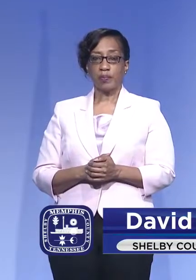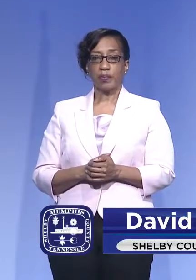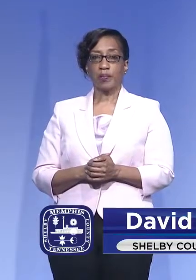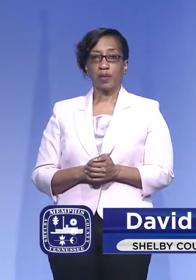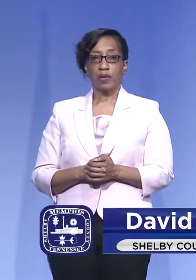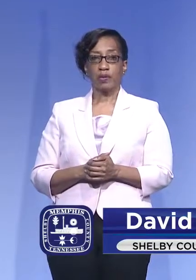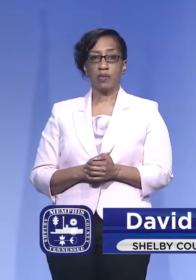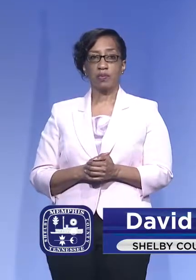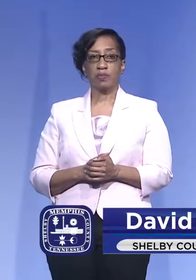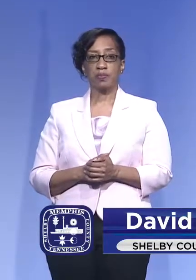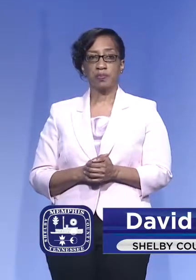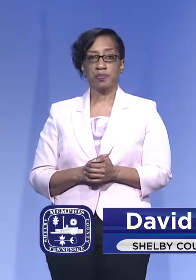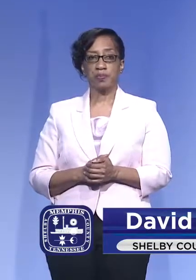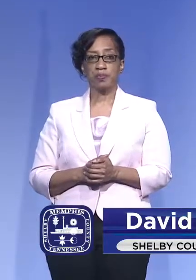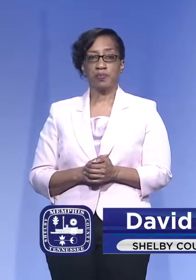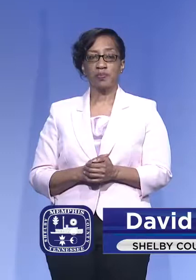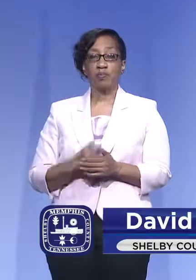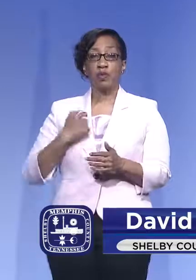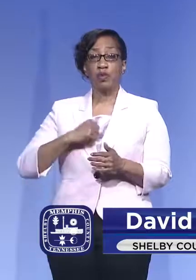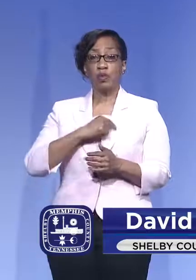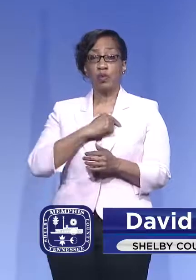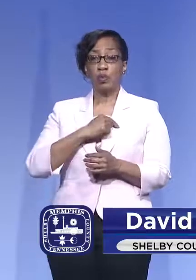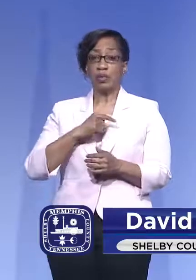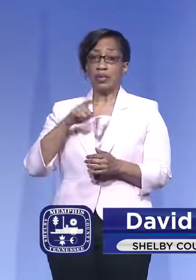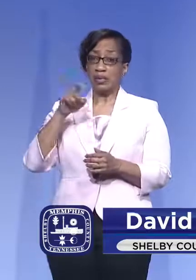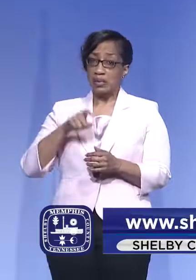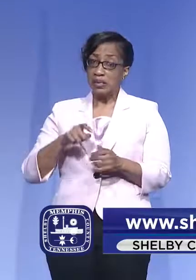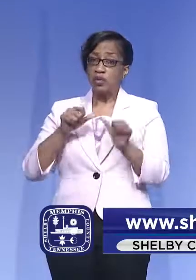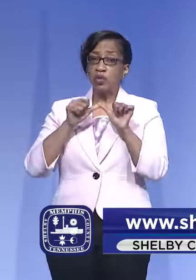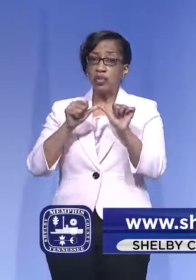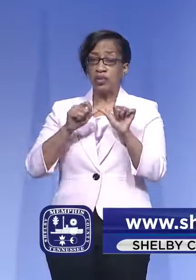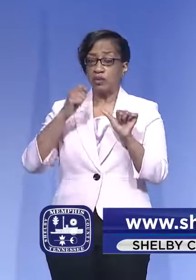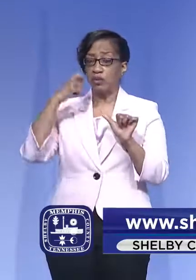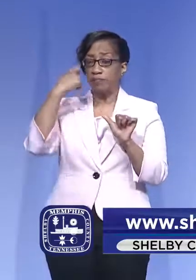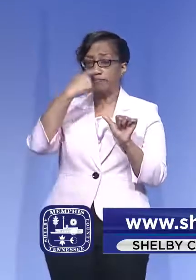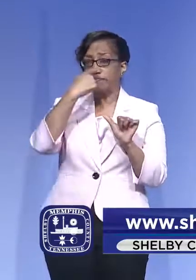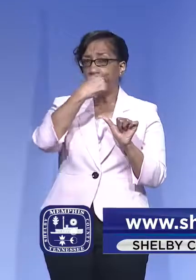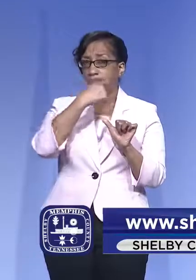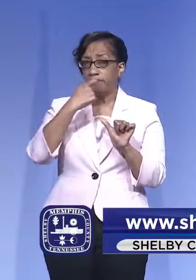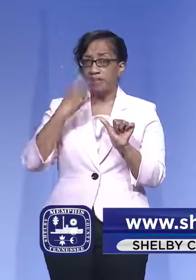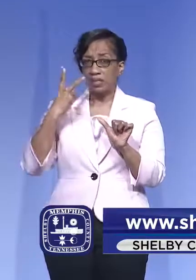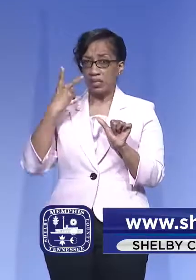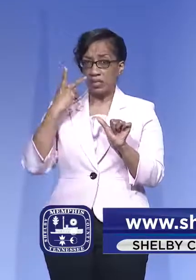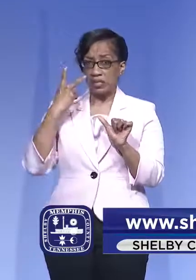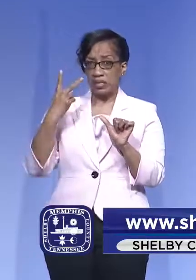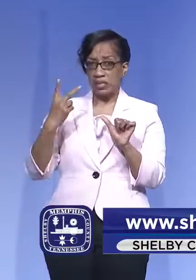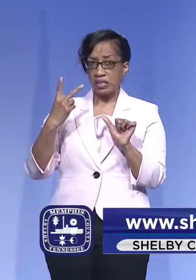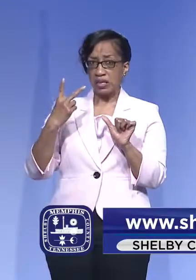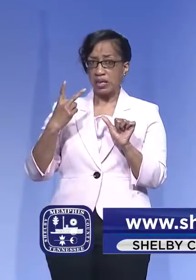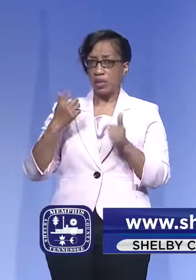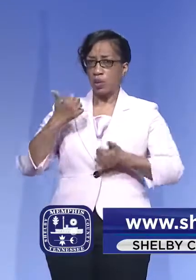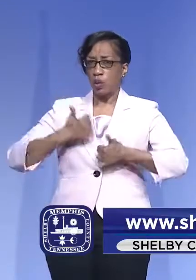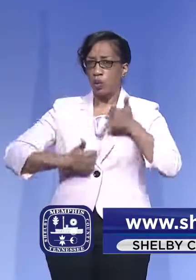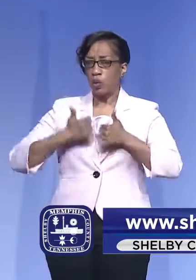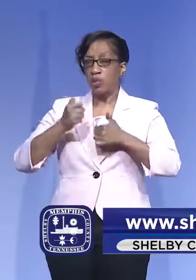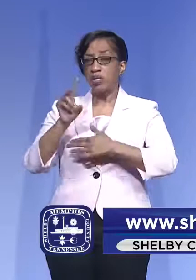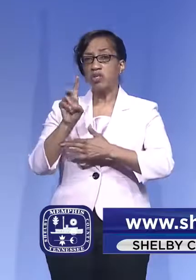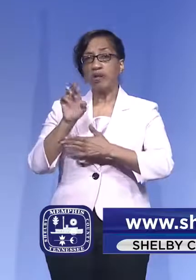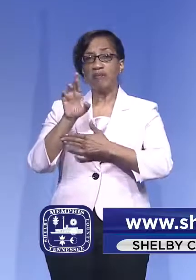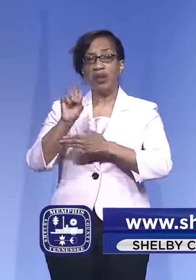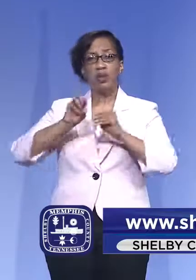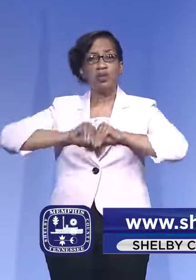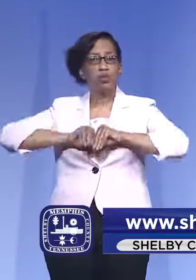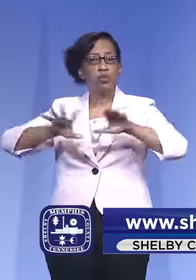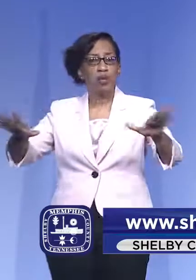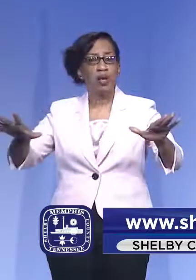attention. We continue to need to test to find what viruses are circulating, but also to help people know